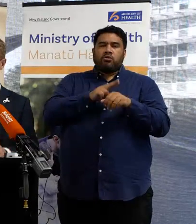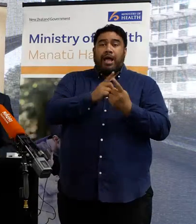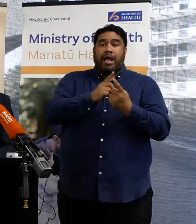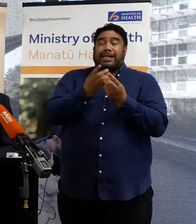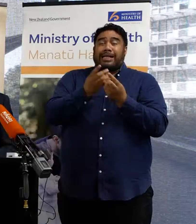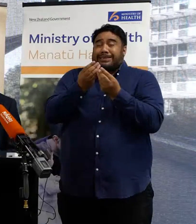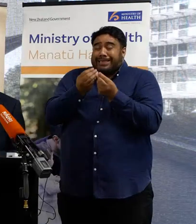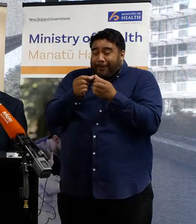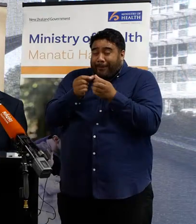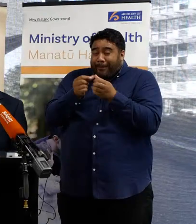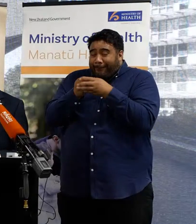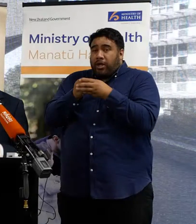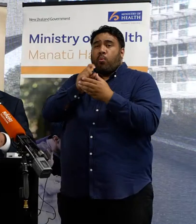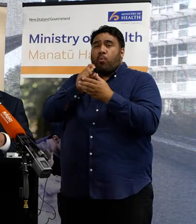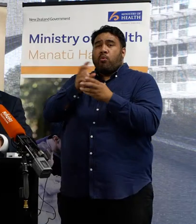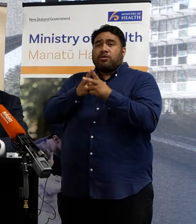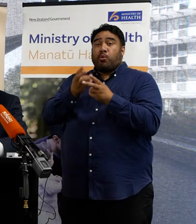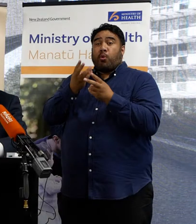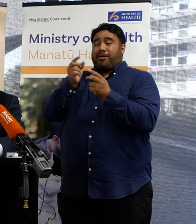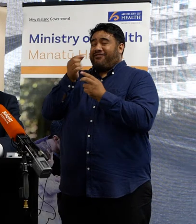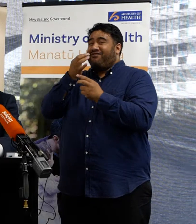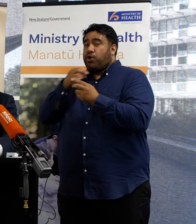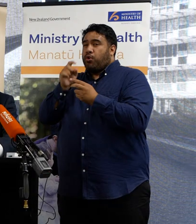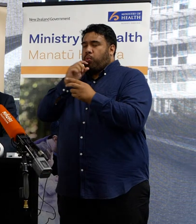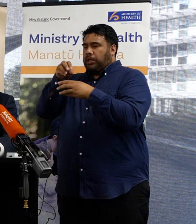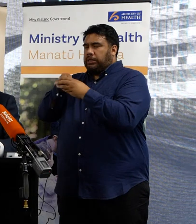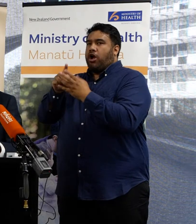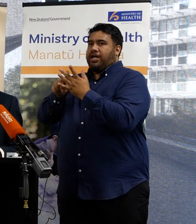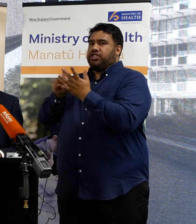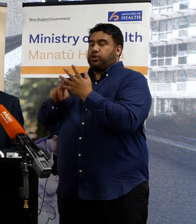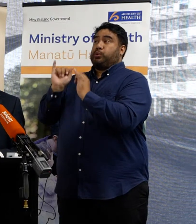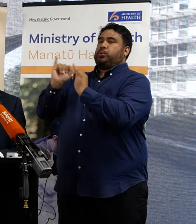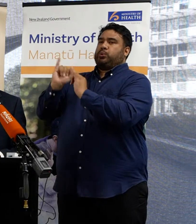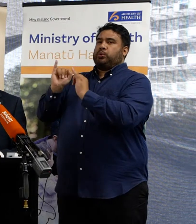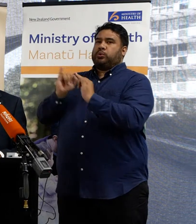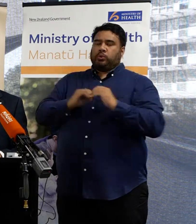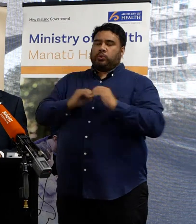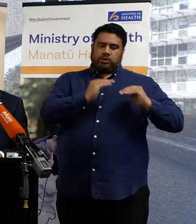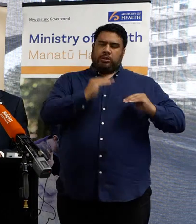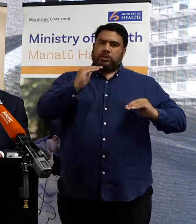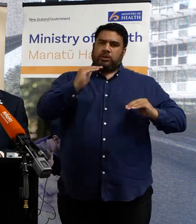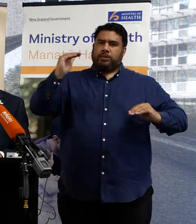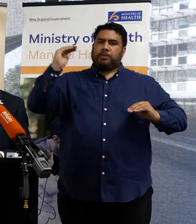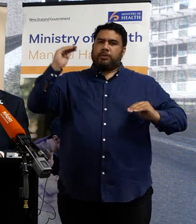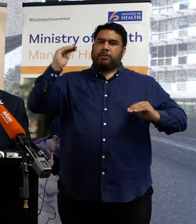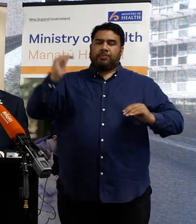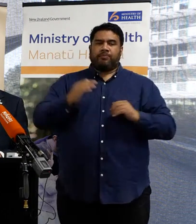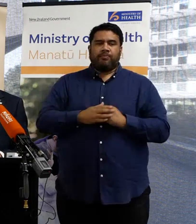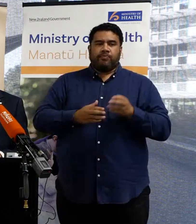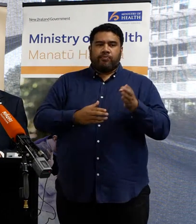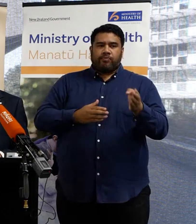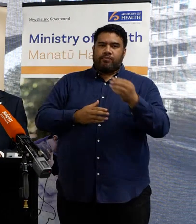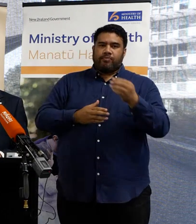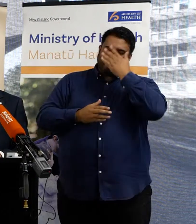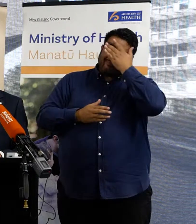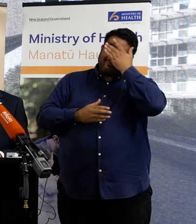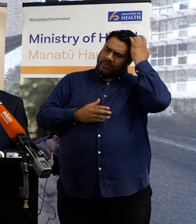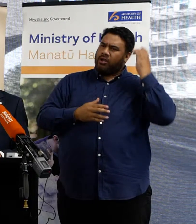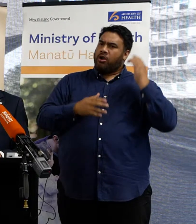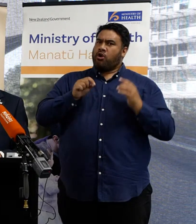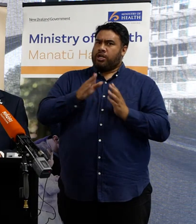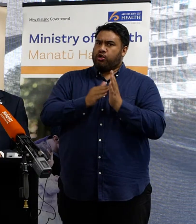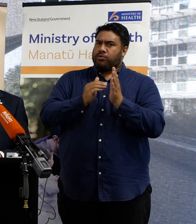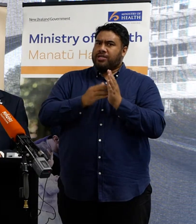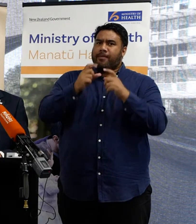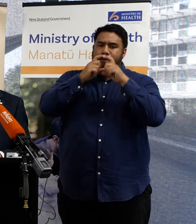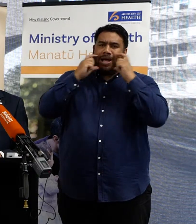smallest proportion will require ICU care. Masks have been mentioned. I think a figure of 9 million masks or something